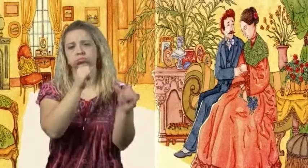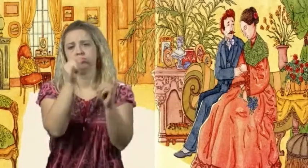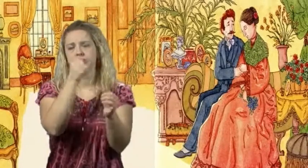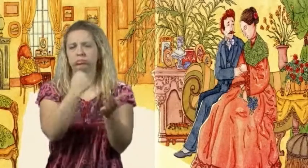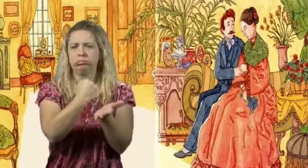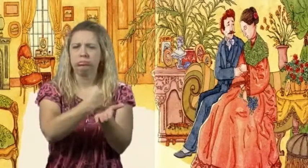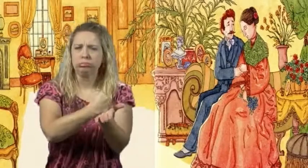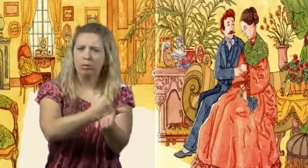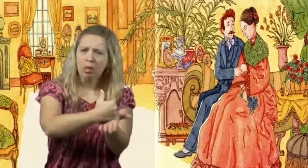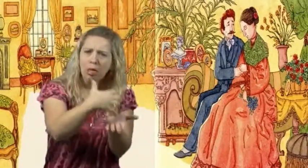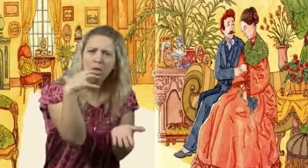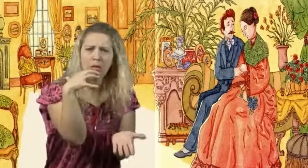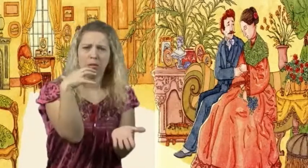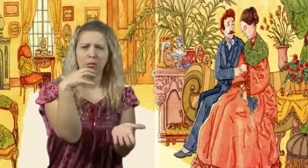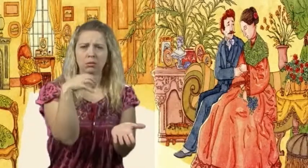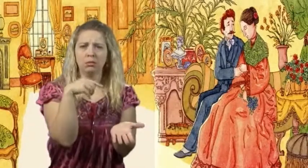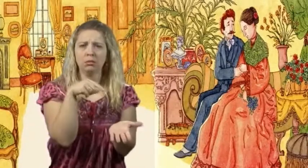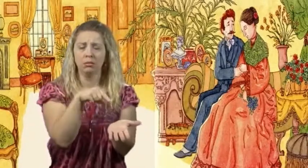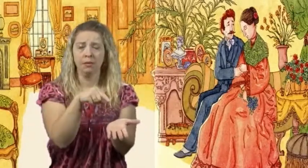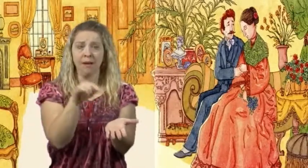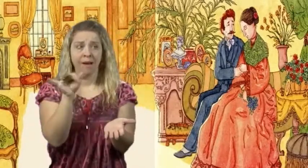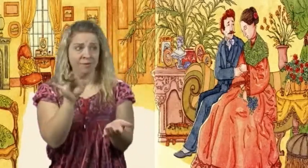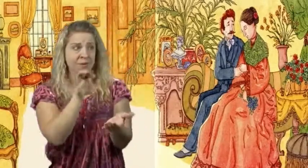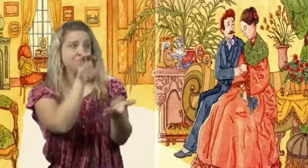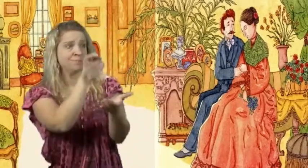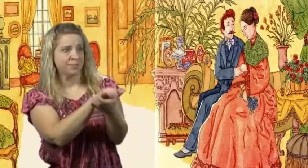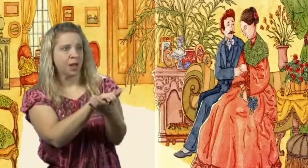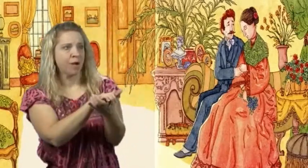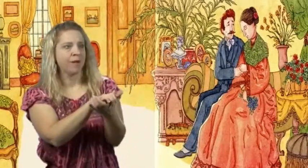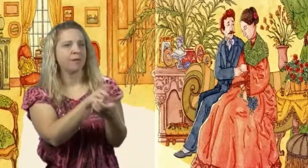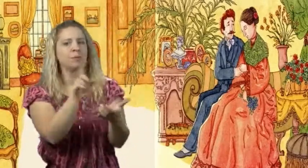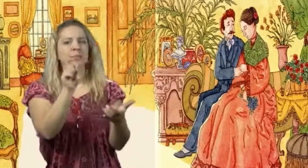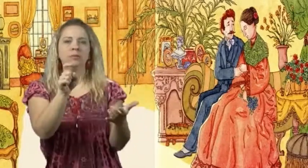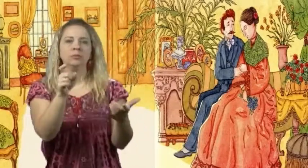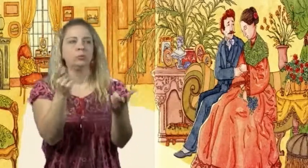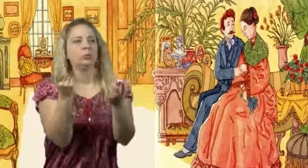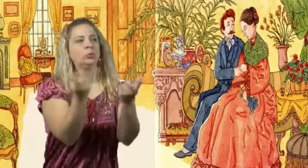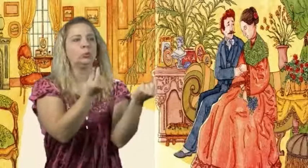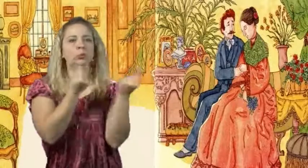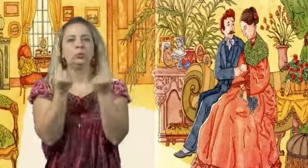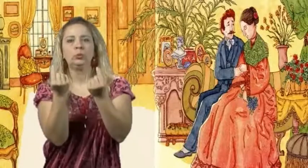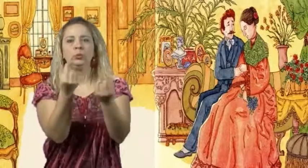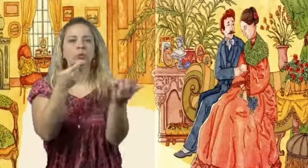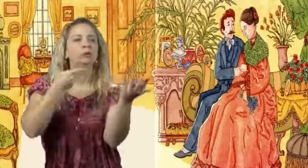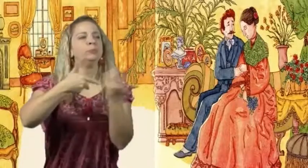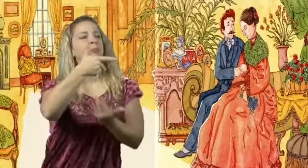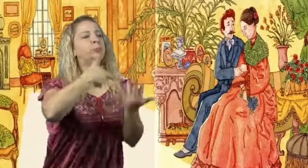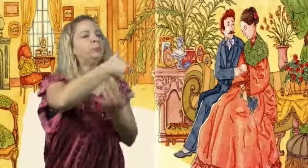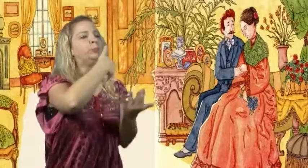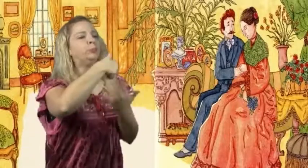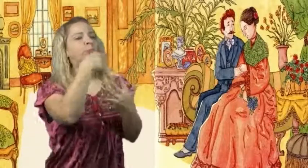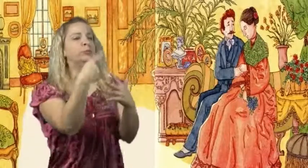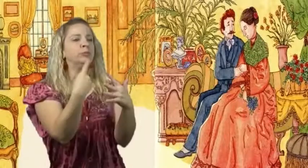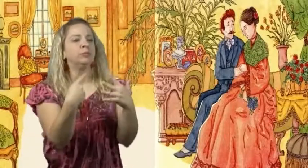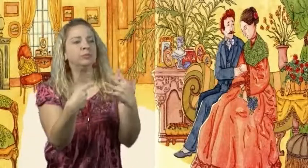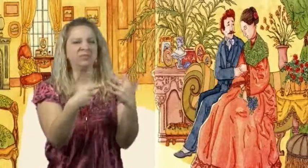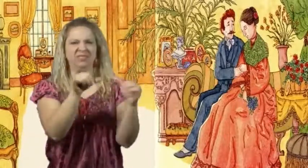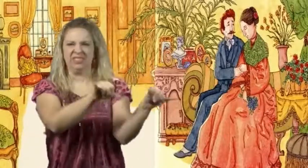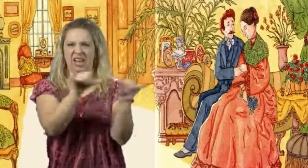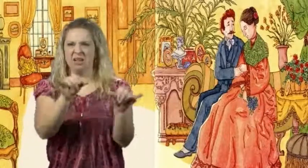"I know that I could not bear his life," she said. "Milnes was a wealthy man, and if she married him, she would have to be